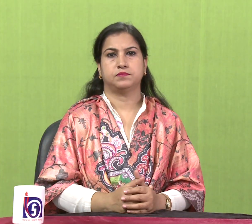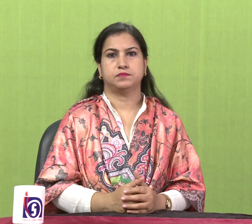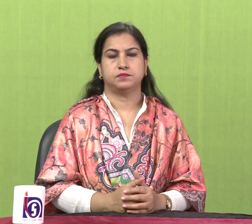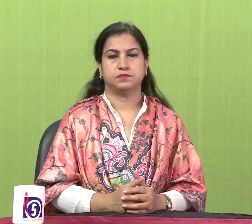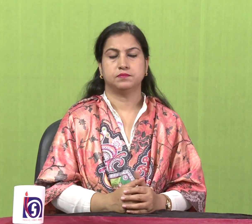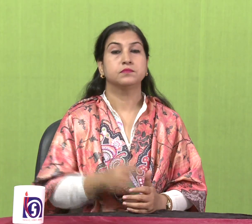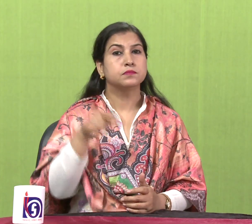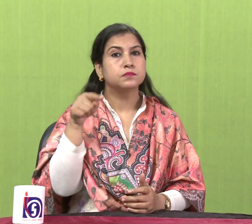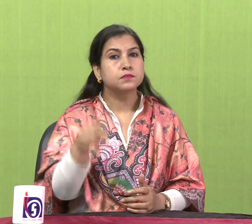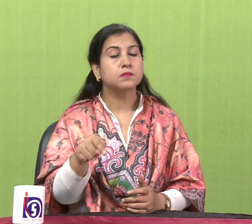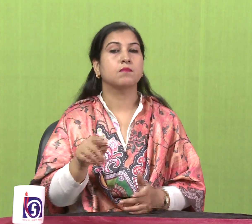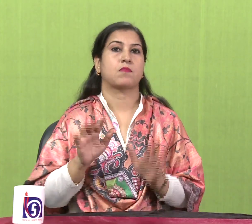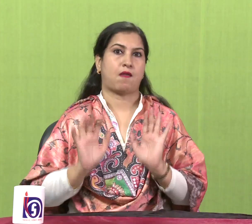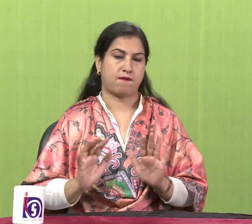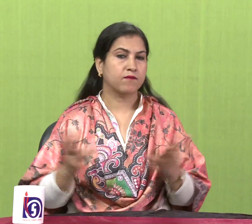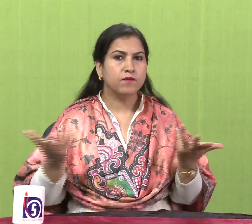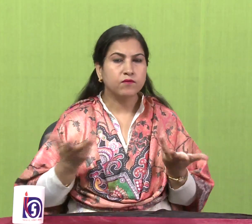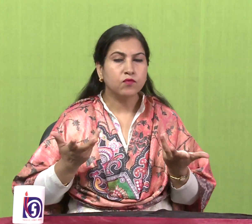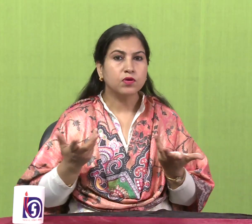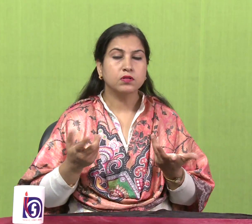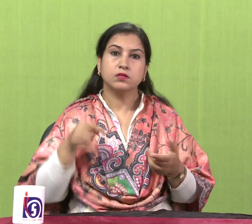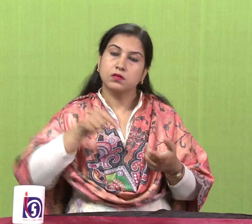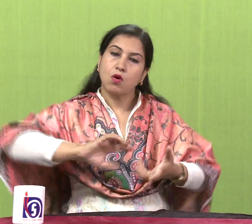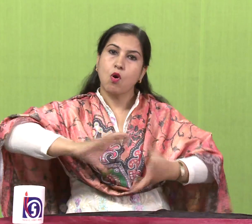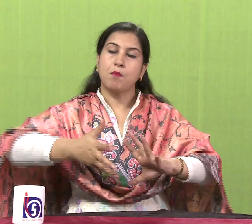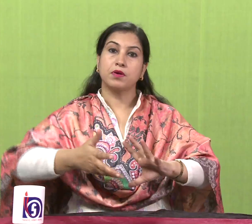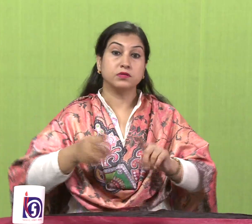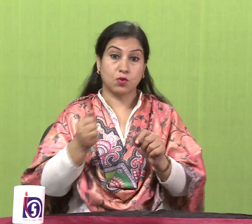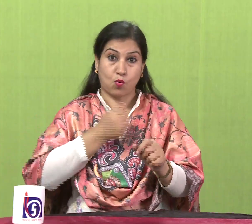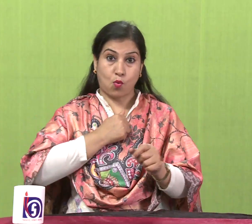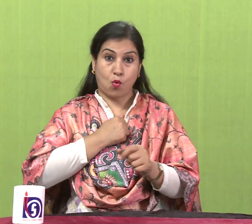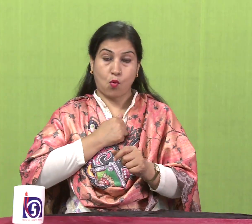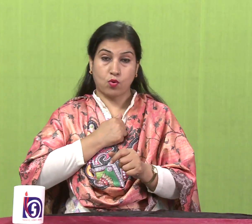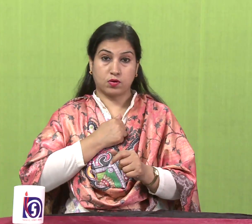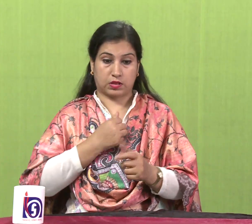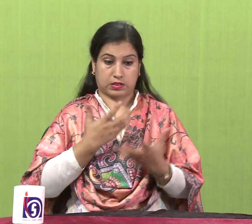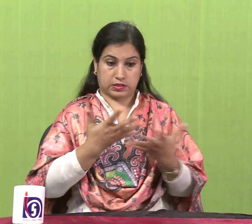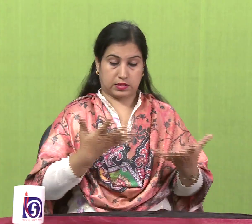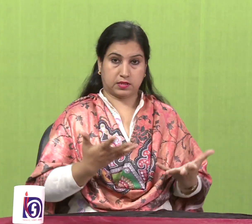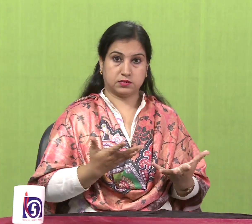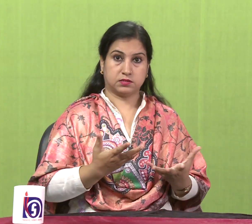is that development that fulfill the need of the present generation